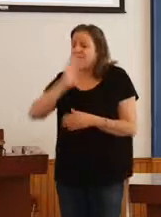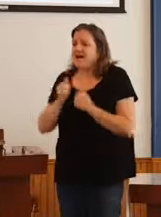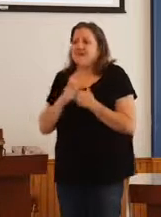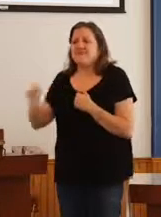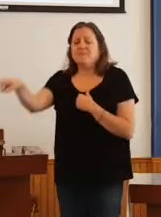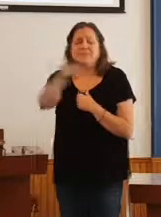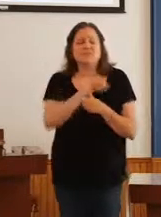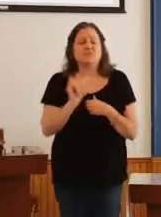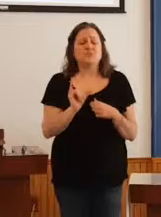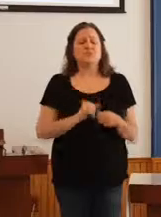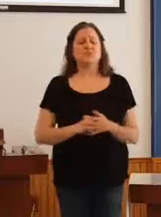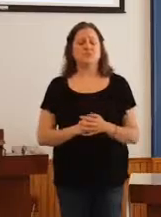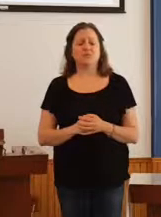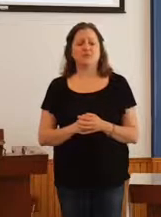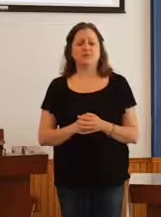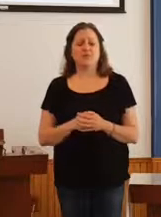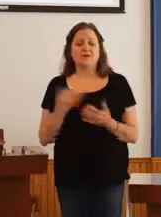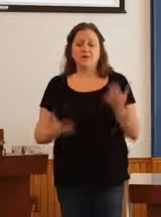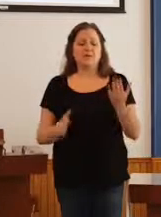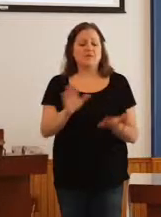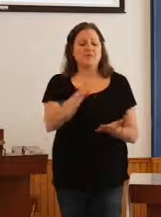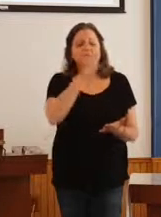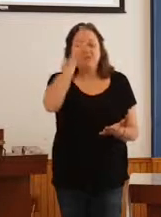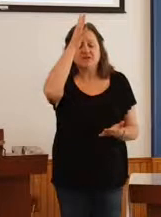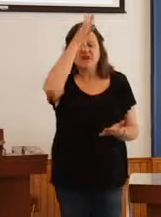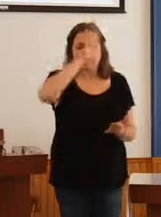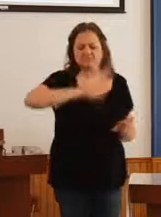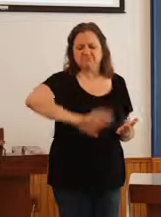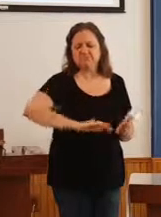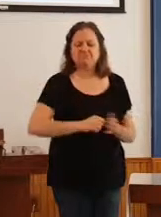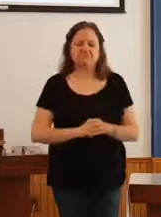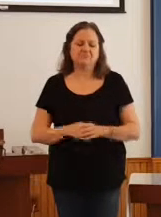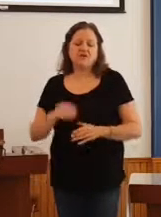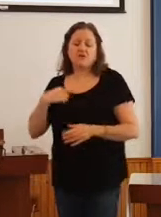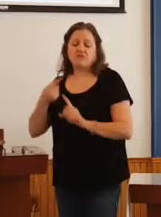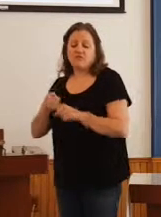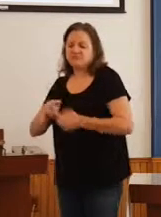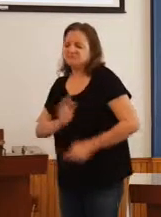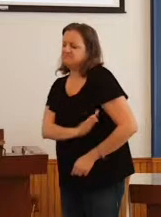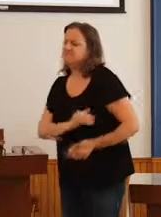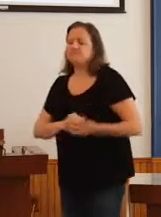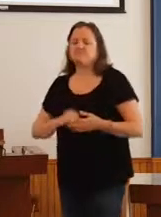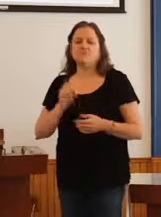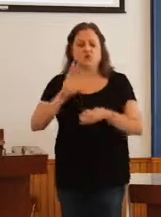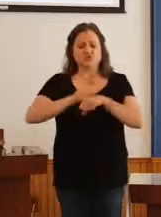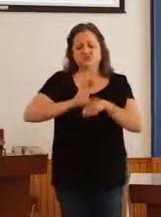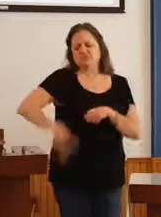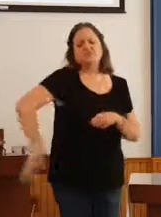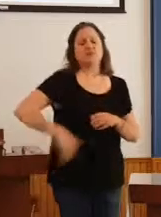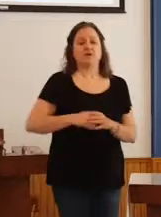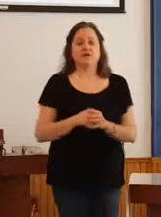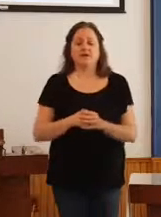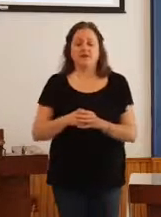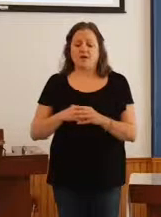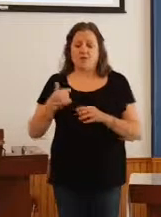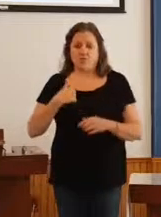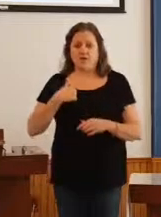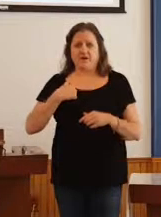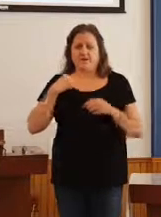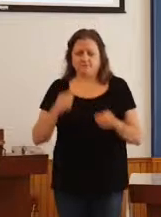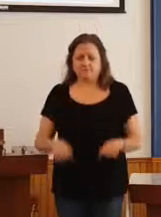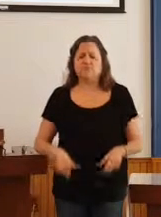Whether it was rejection by their parents, their friends, or the church, we have to set the record straight.